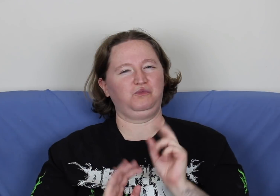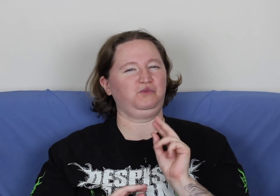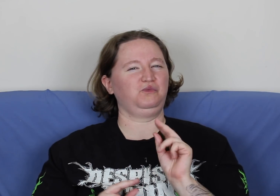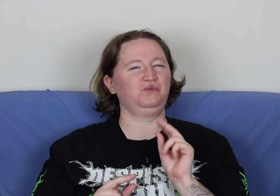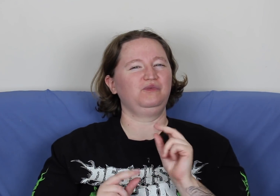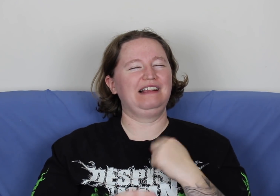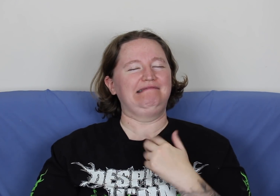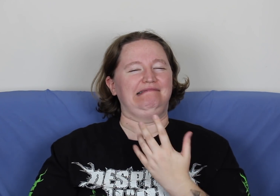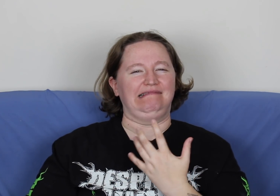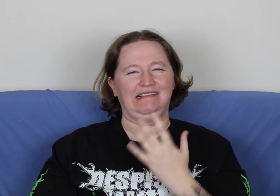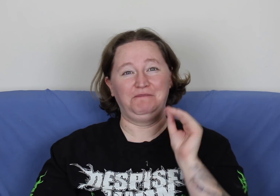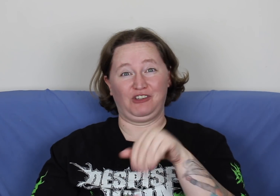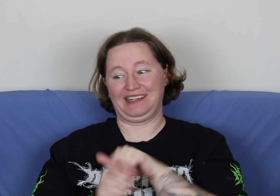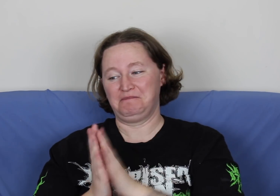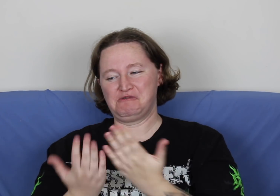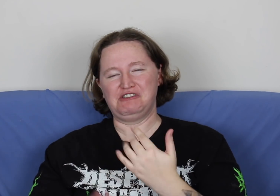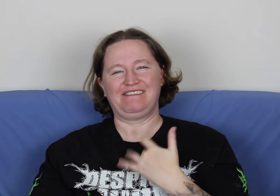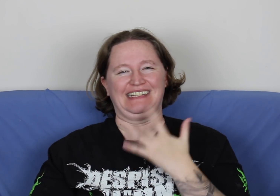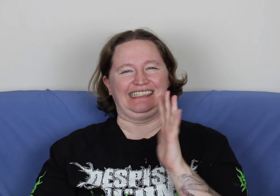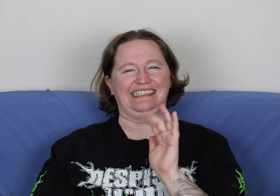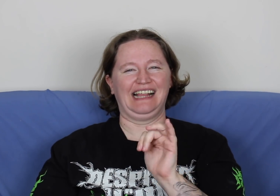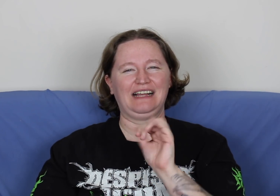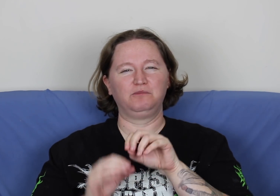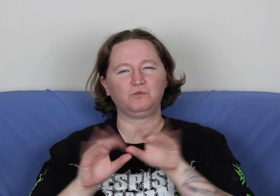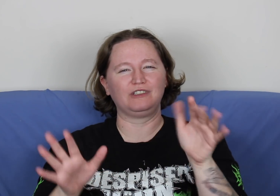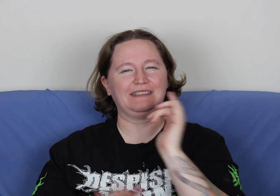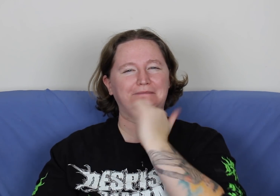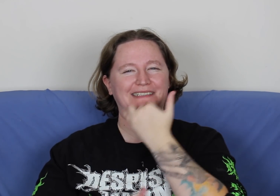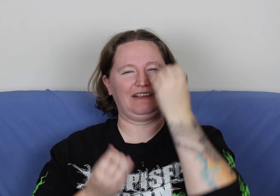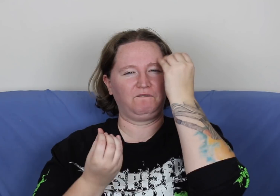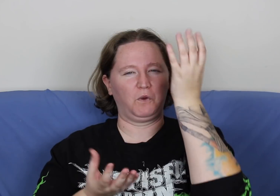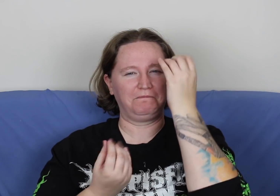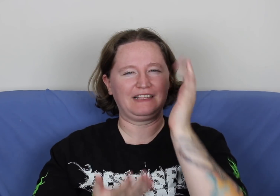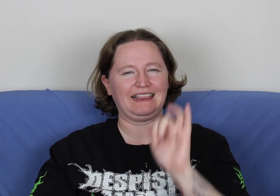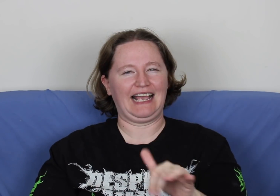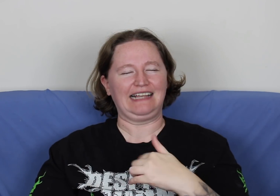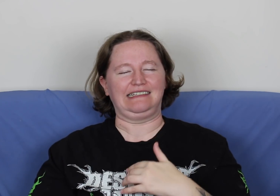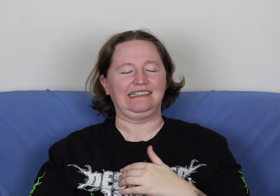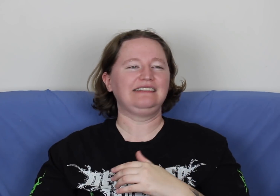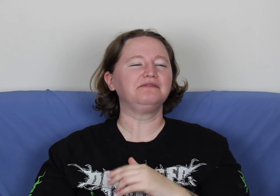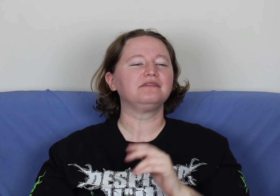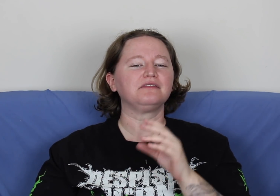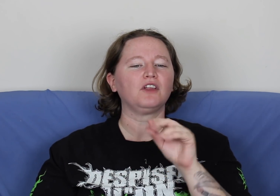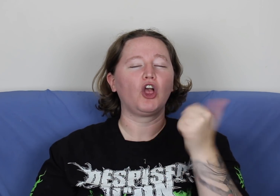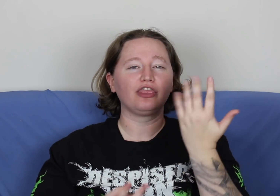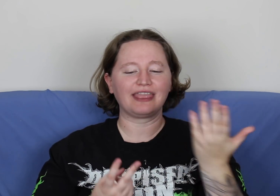your voice, which is not true. I mean, and they put that in the book, and I felt it was too misgeneral